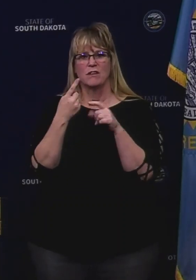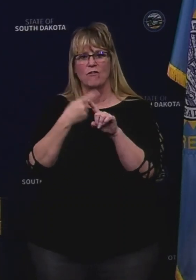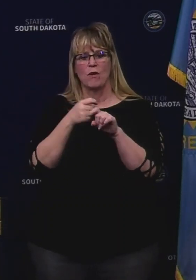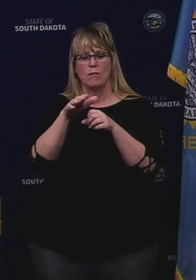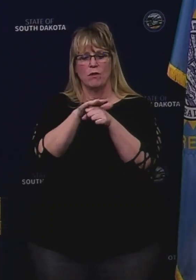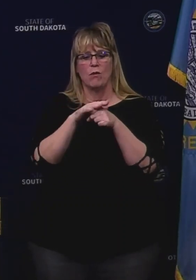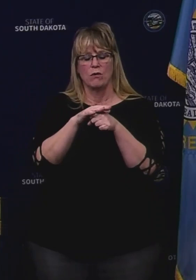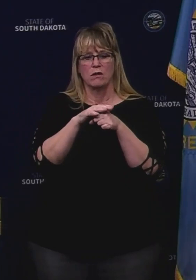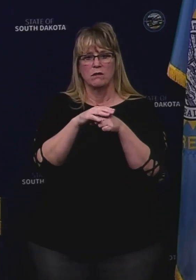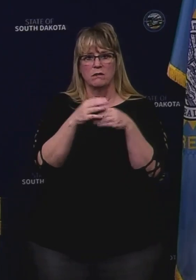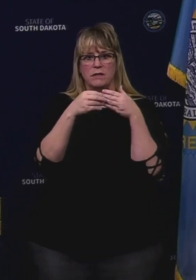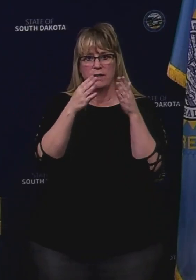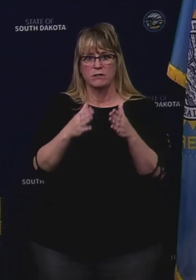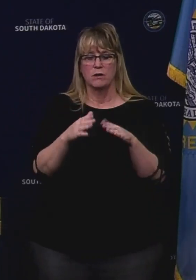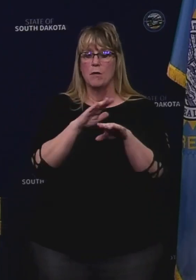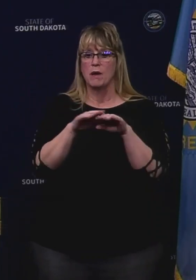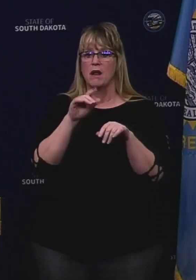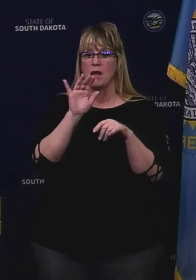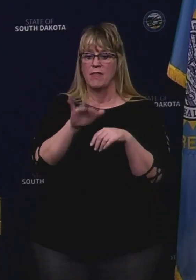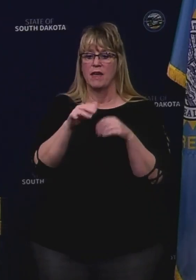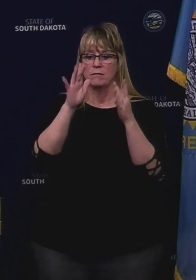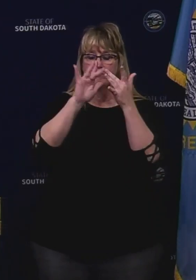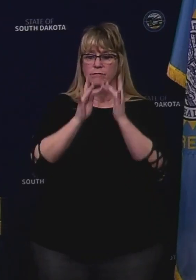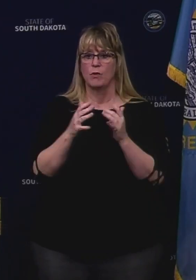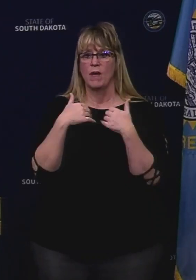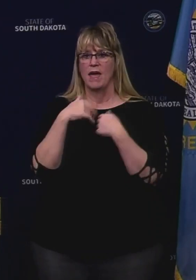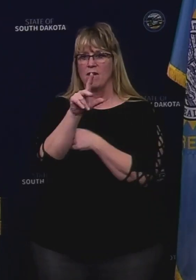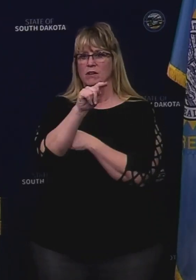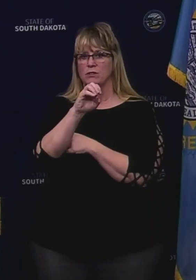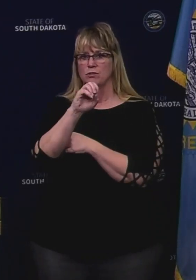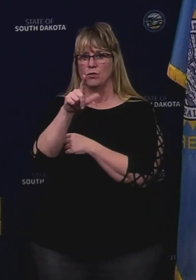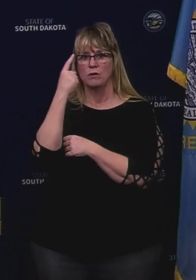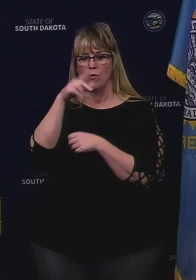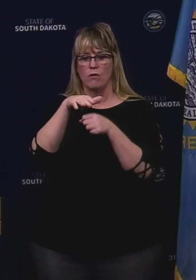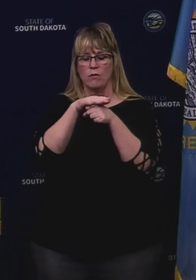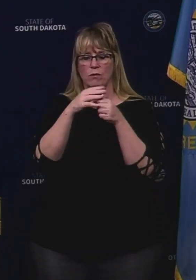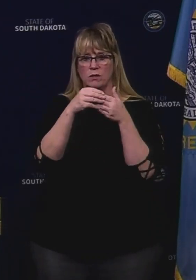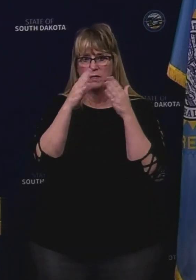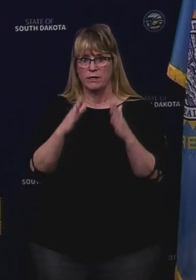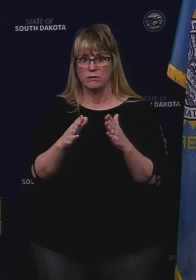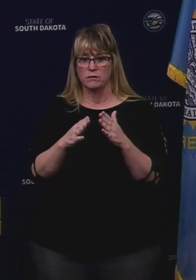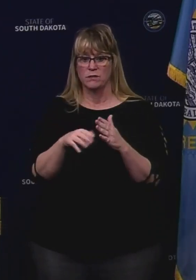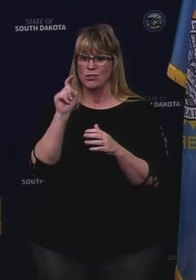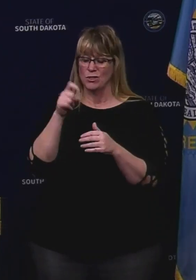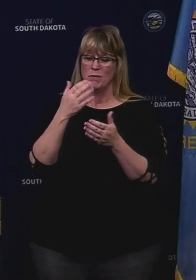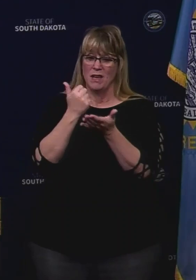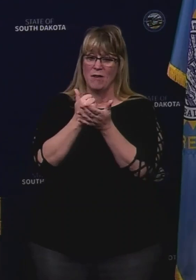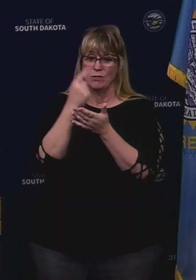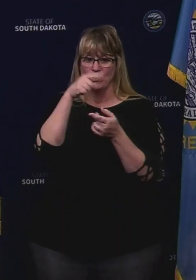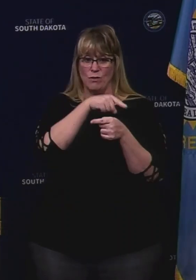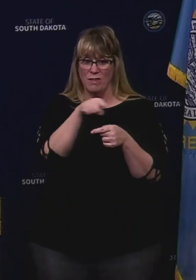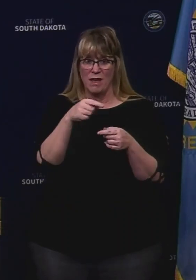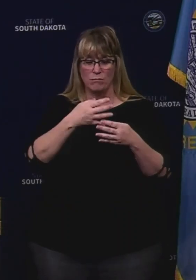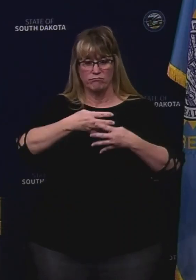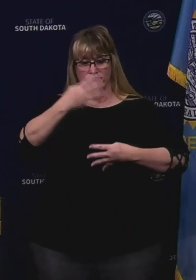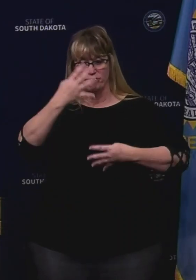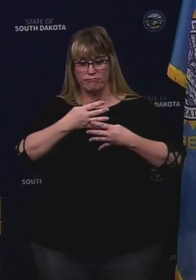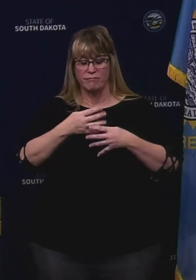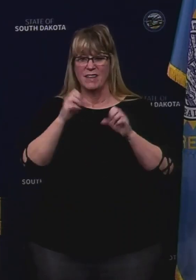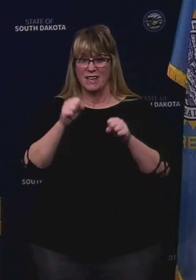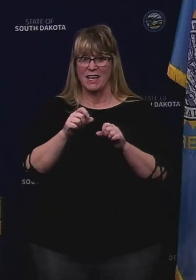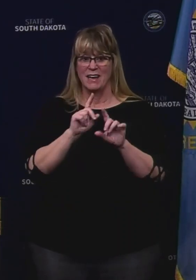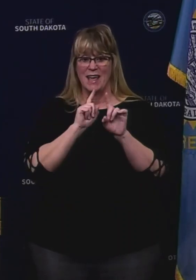them that on the covid.sd.gov website, we do have a toolkit for local leaders that should be helpful to them on some of that.